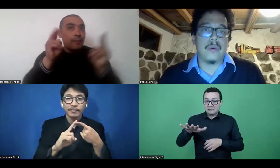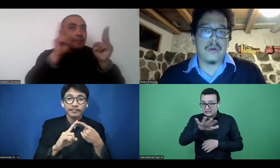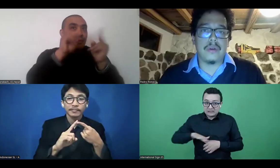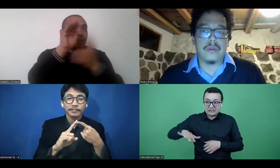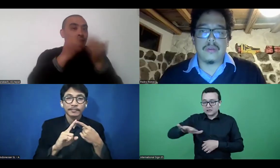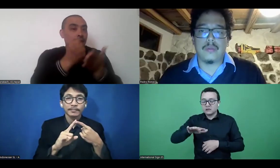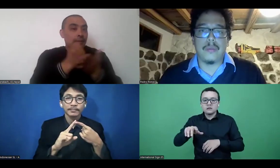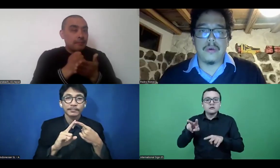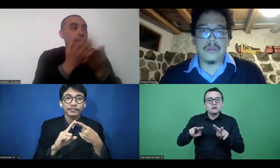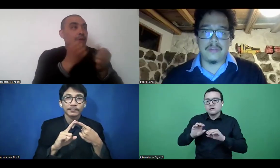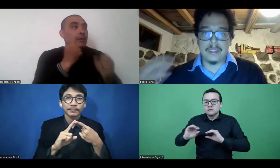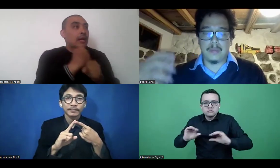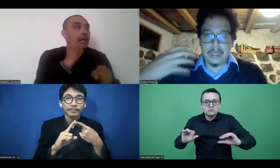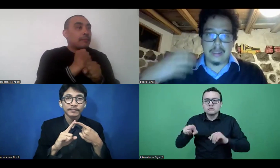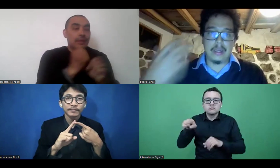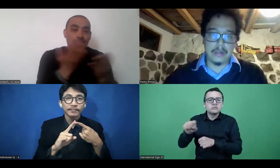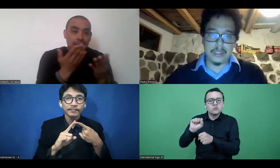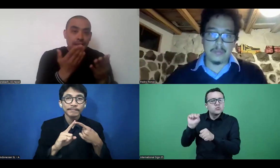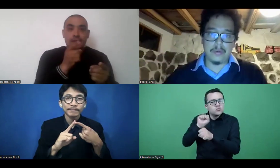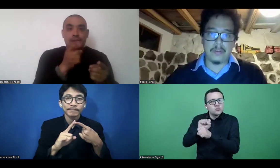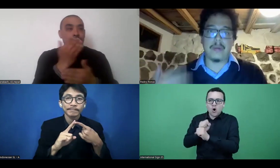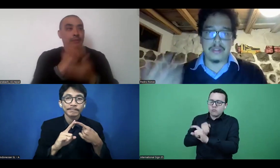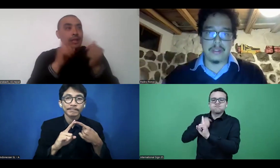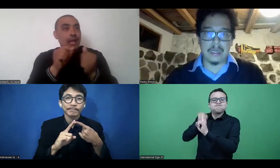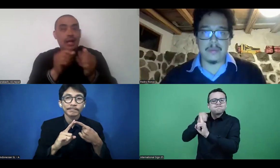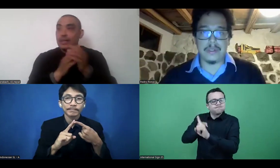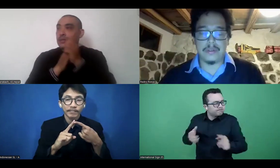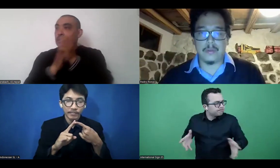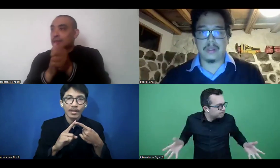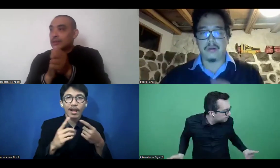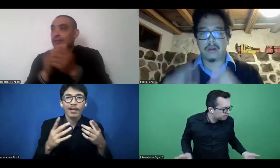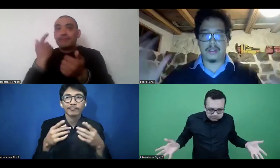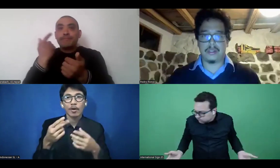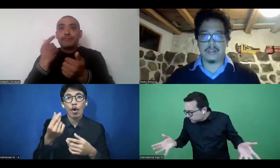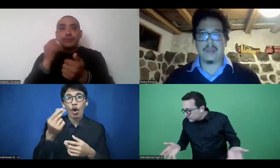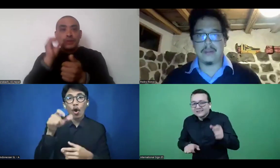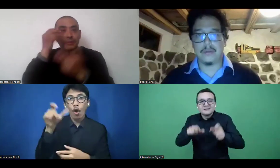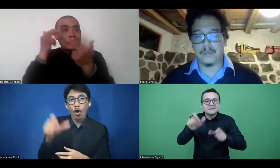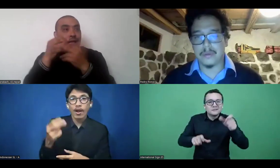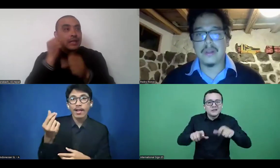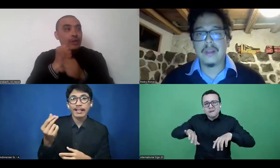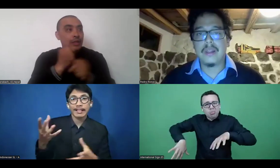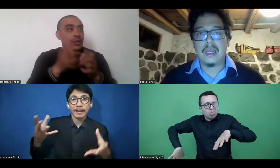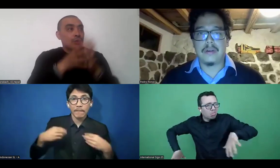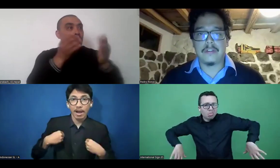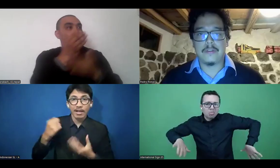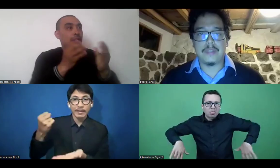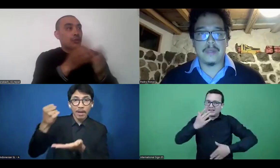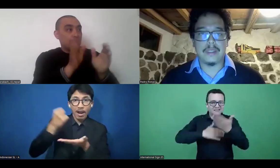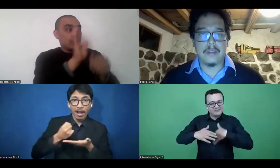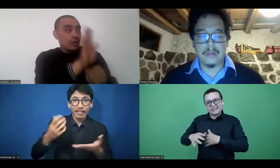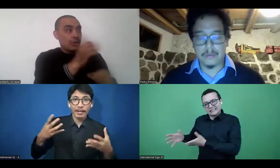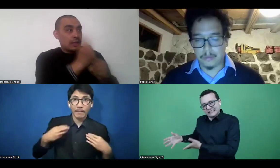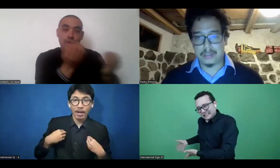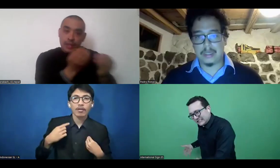to work to promote the visibility and leadership of marginalized persons within the larger disability group. So a lot of space